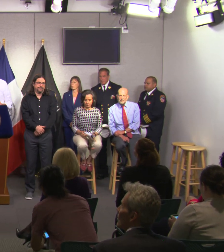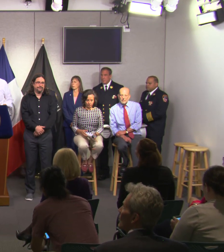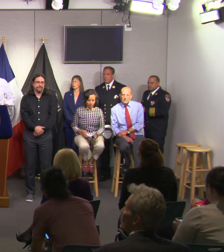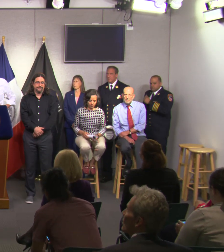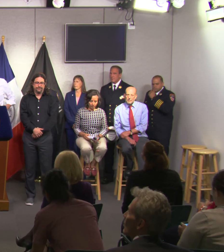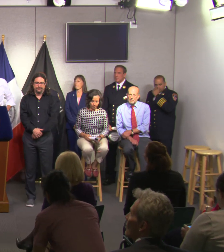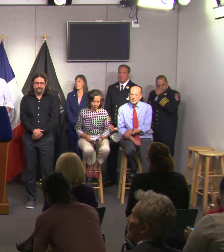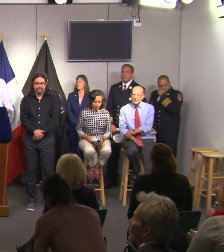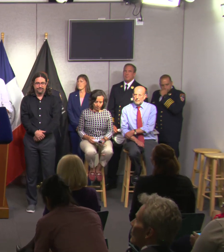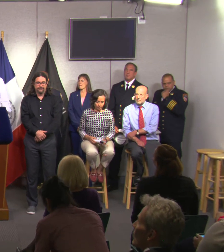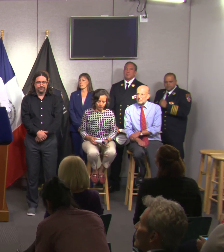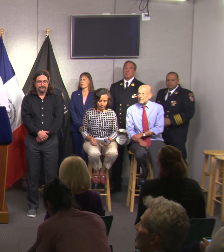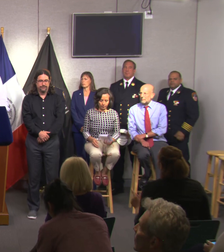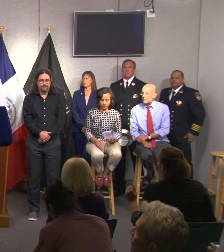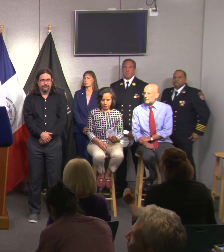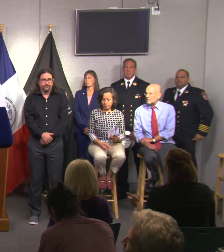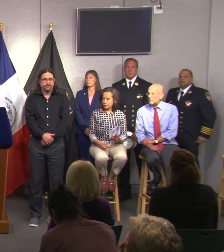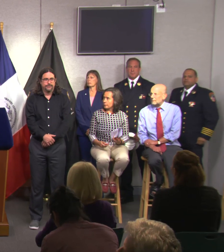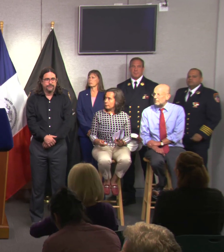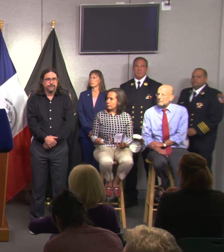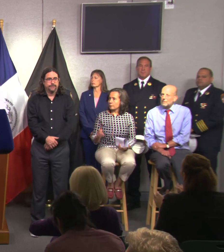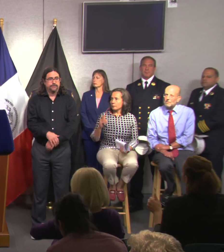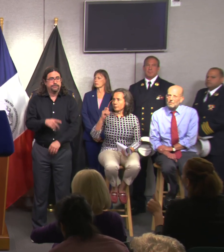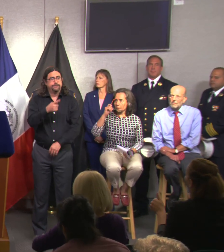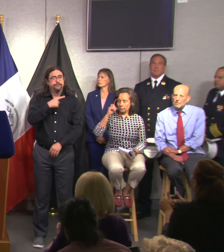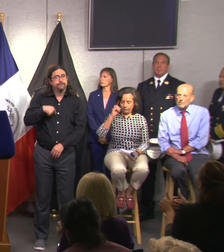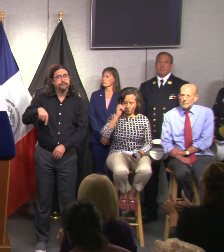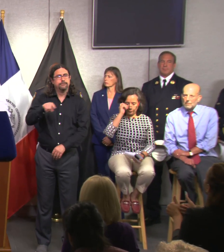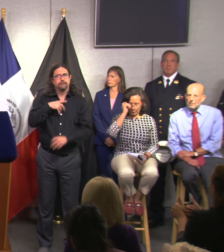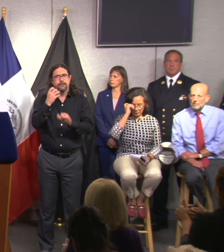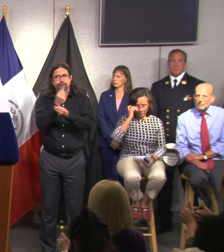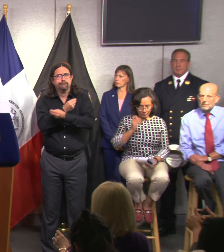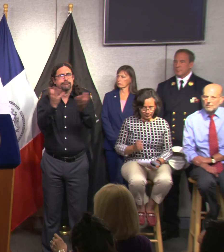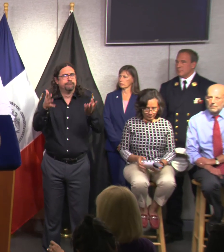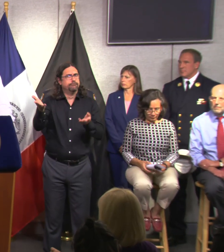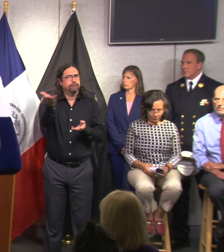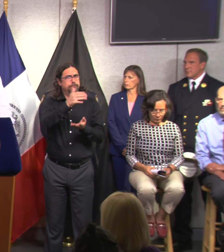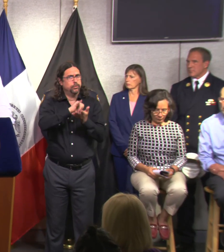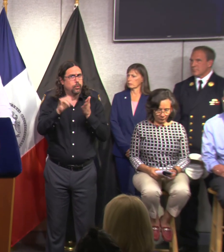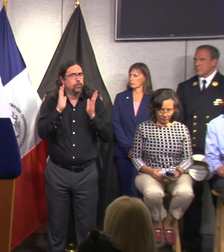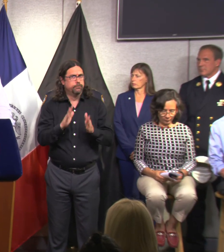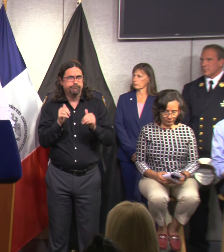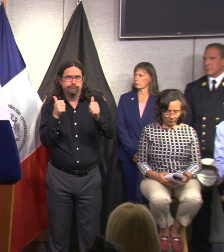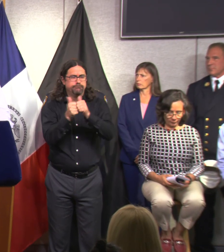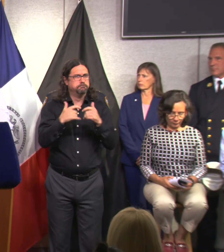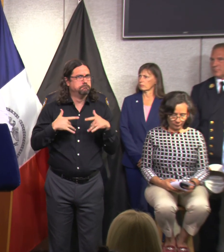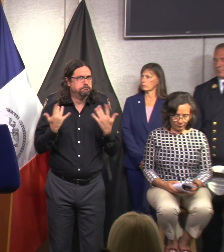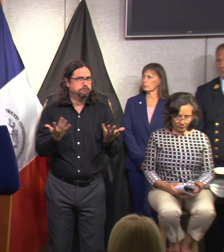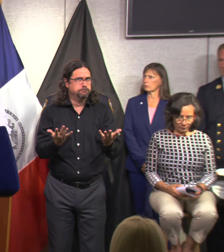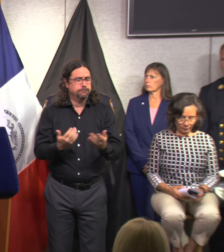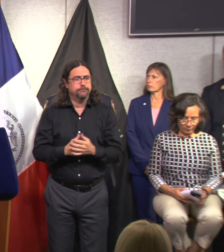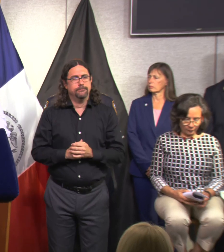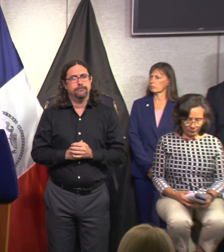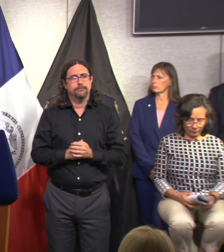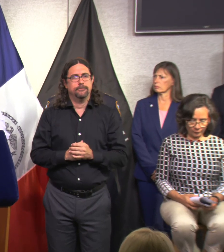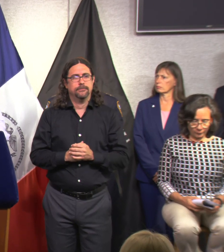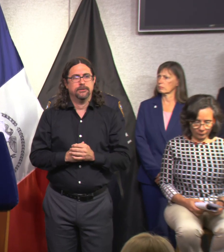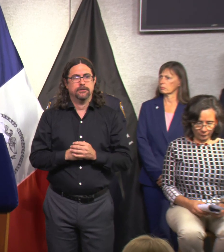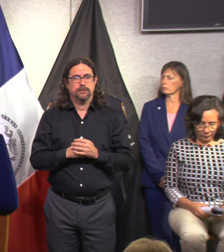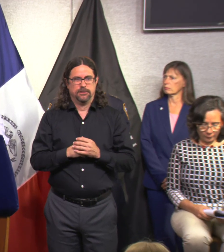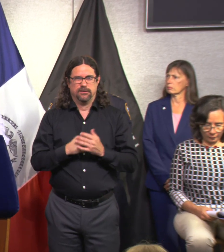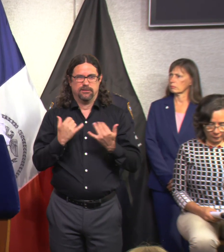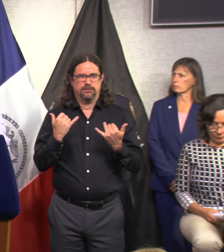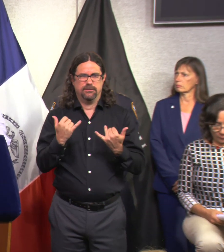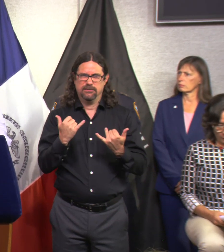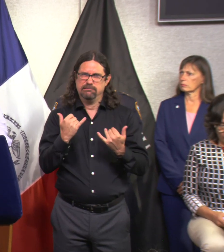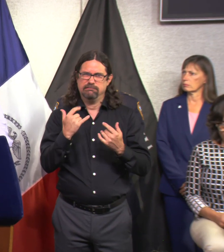Okay, I want to give all New Yorkers an update on the very dangerous situation coming up